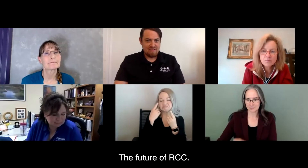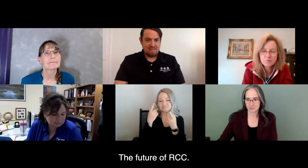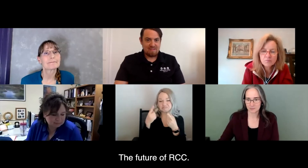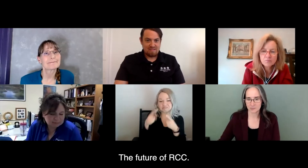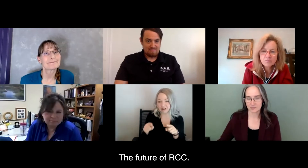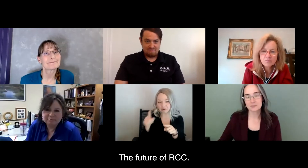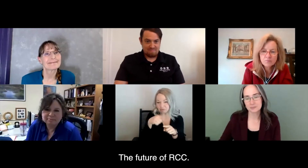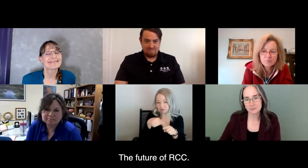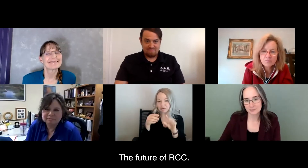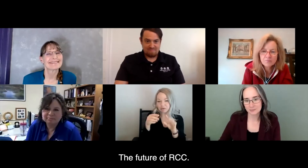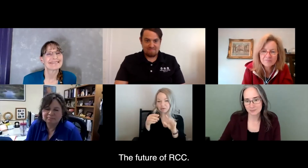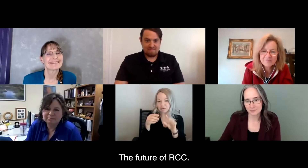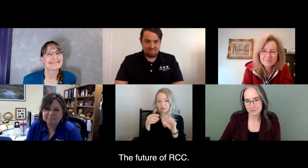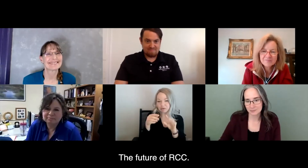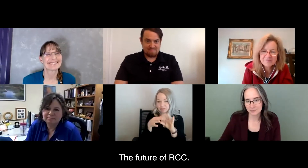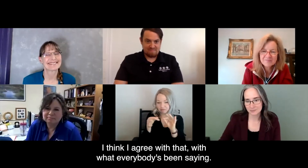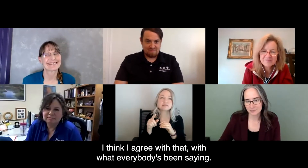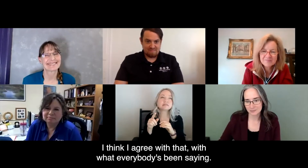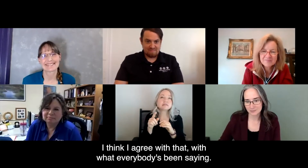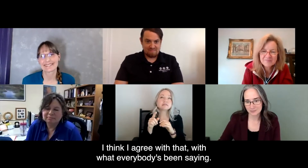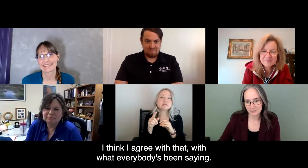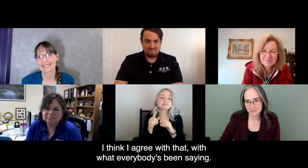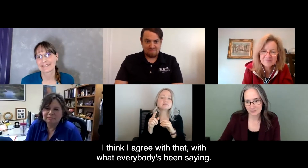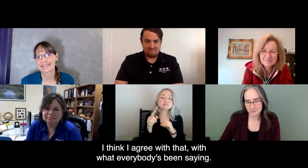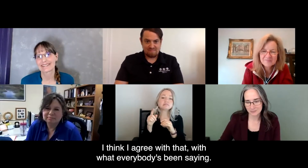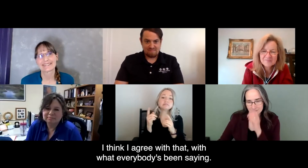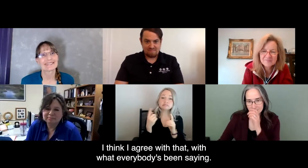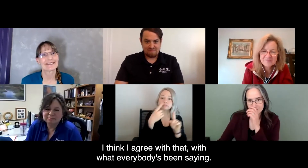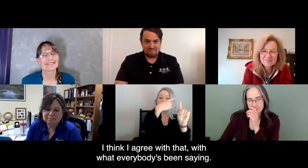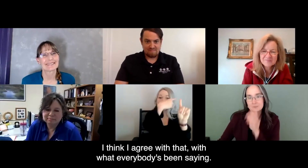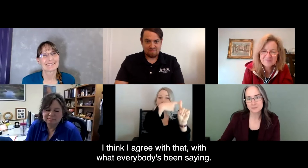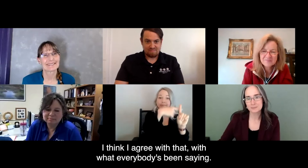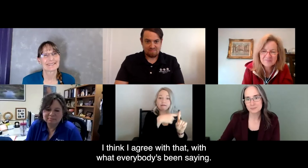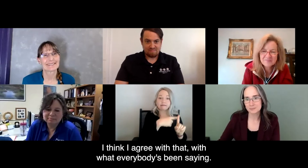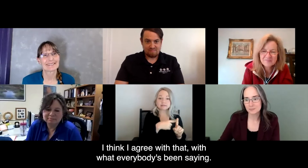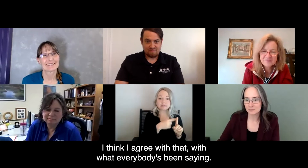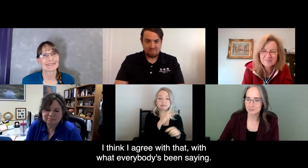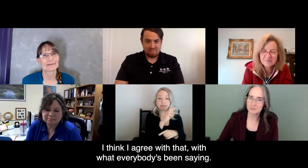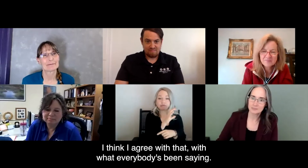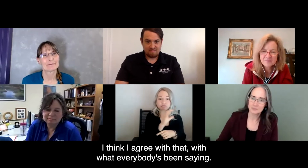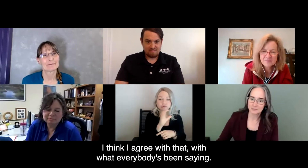the future of RCC. I think I agree with what everybody's been saying.